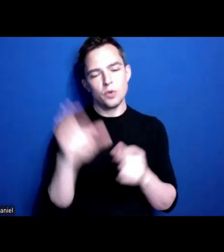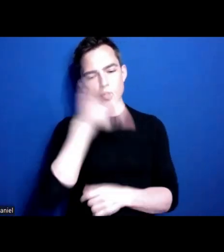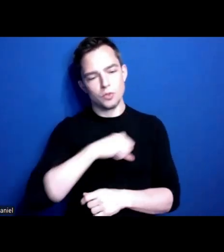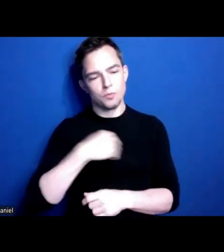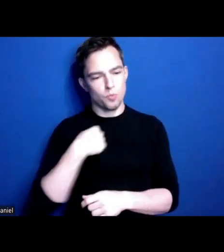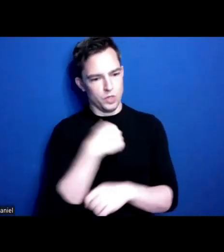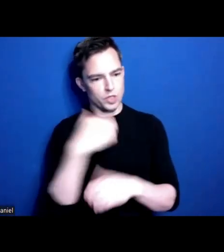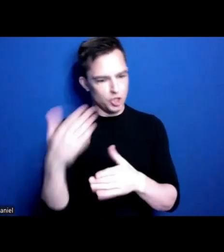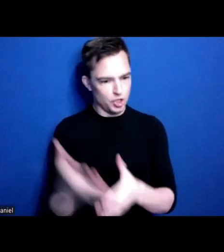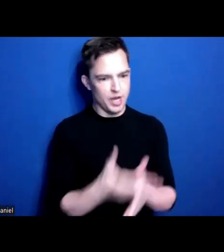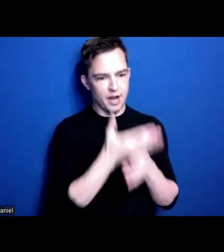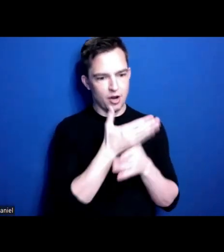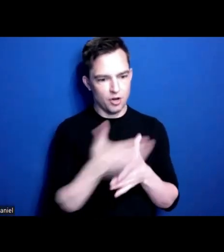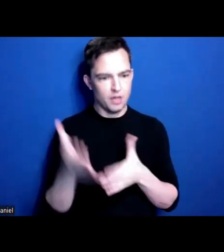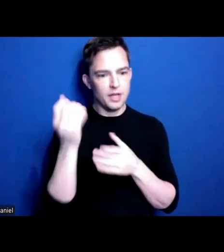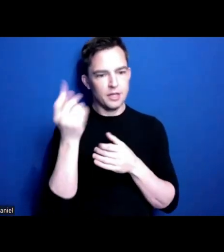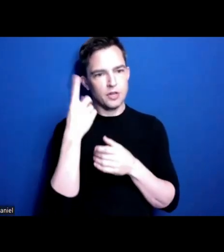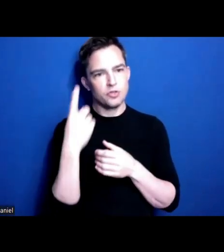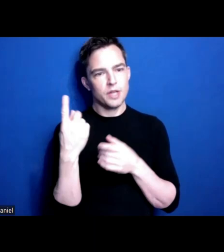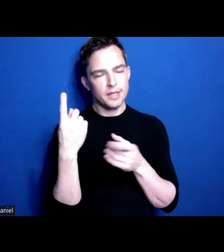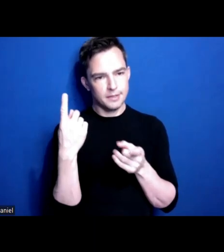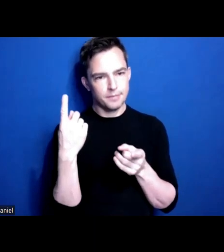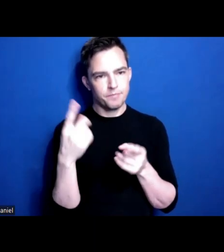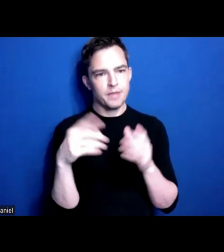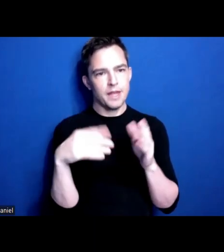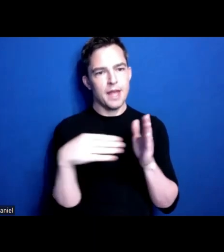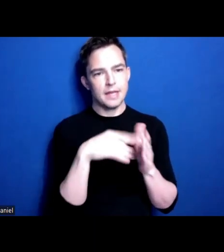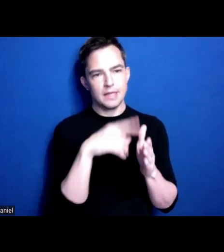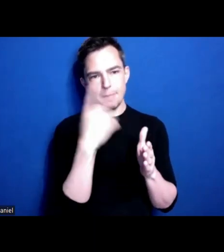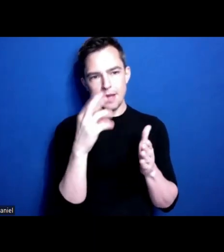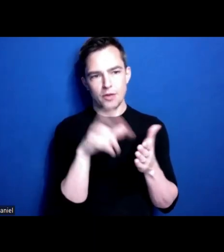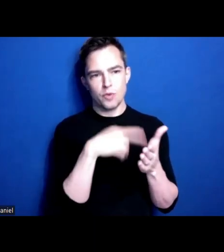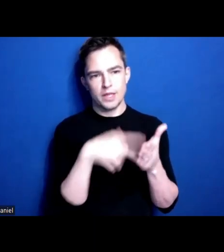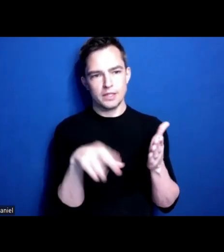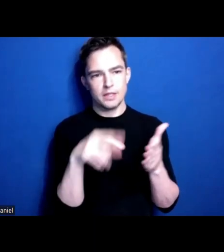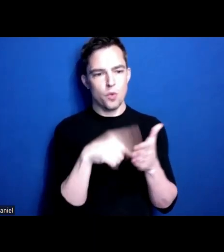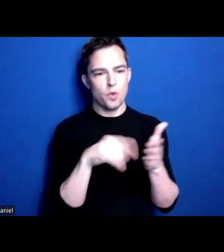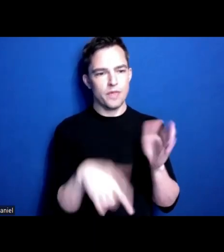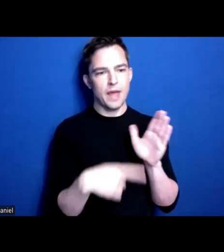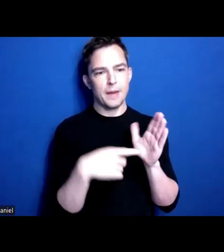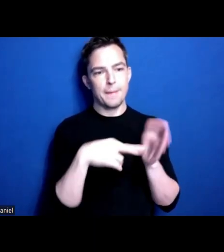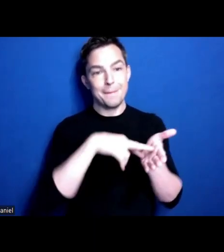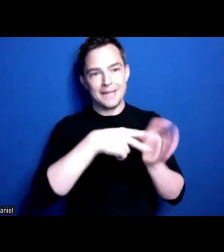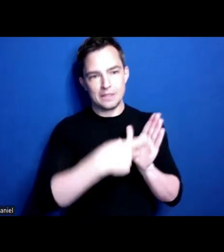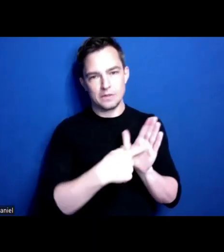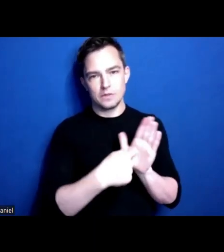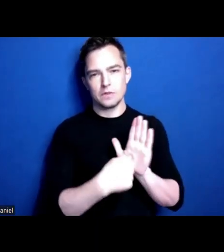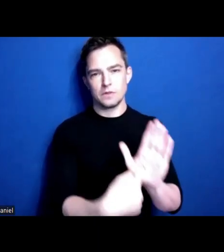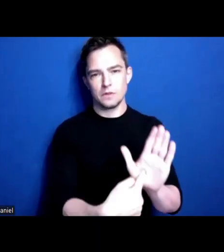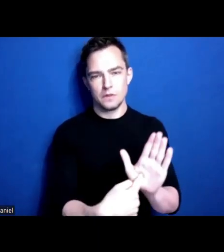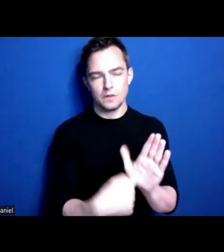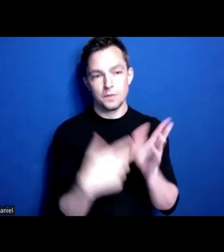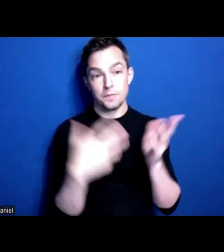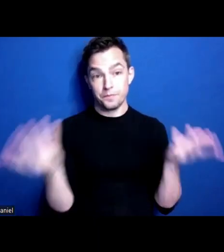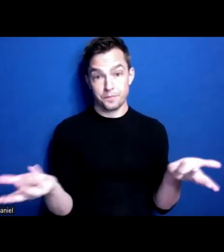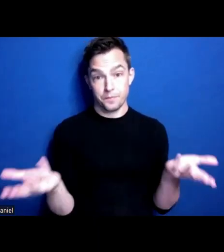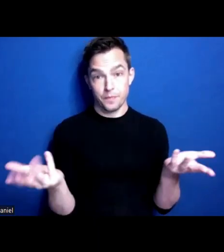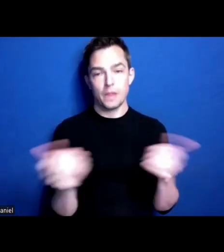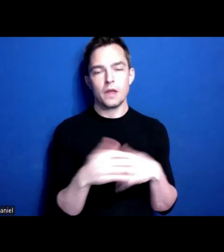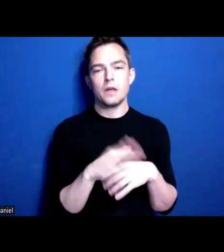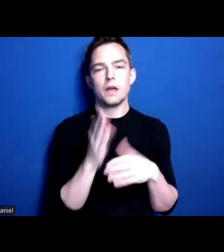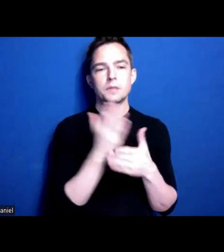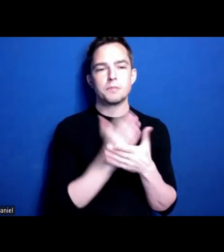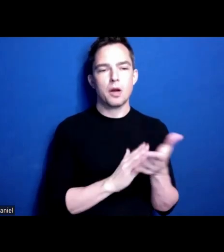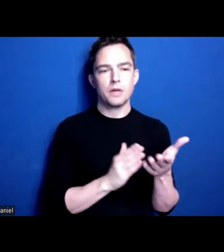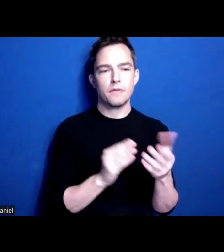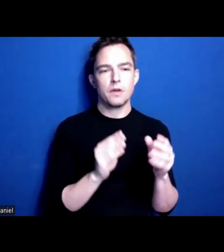share an understanding of anti-Black racism and what it refers to? So as part of moving to